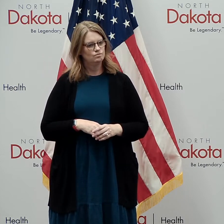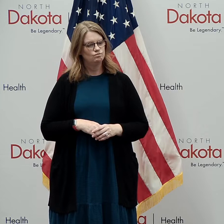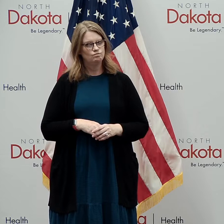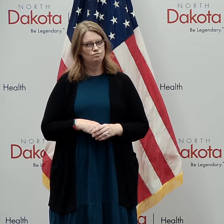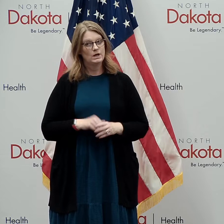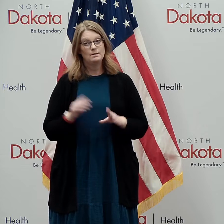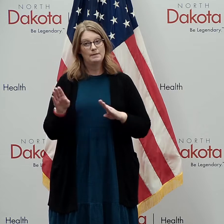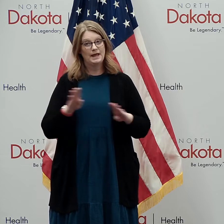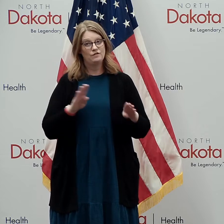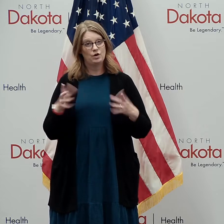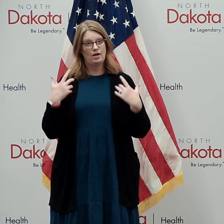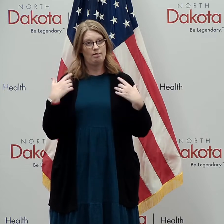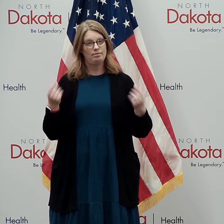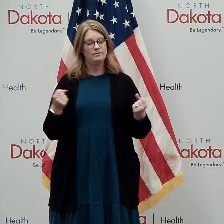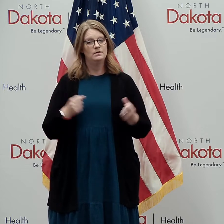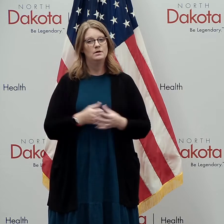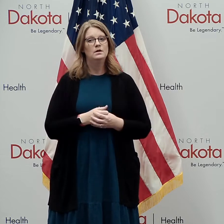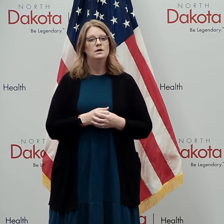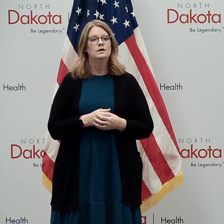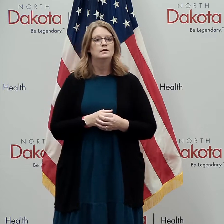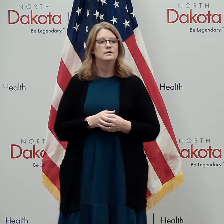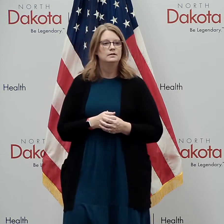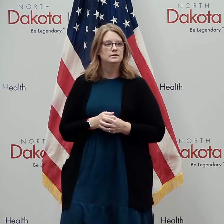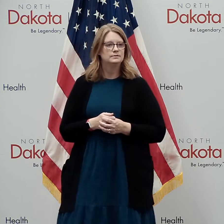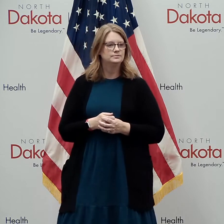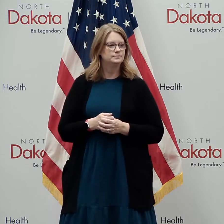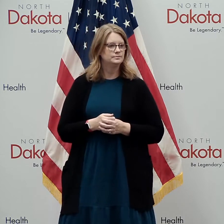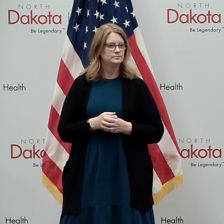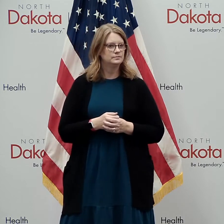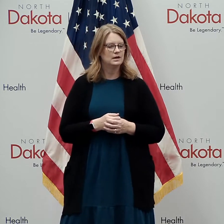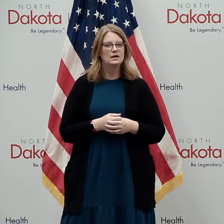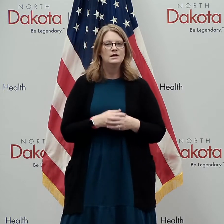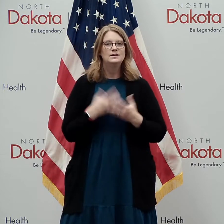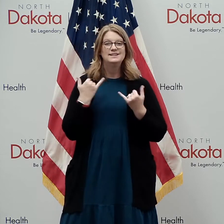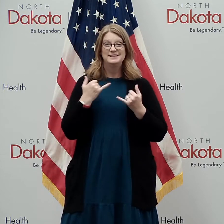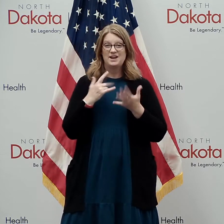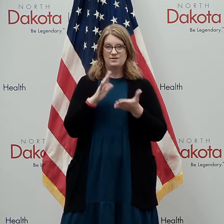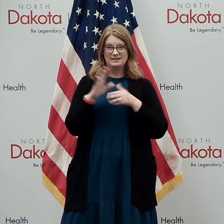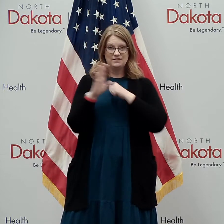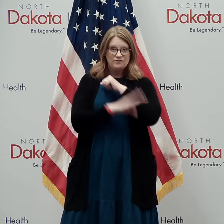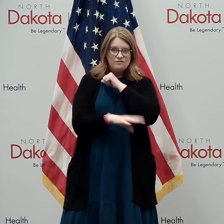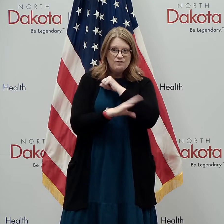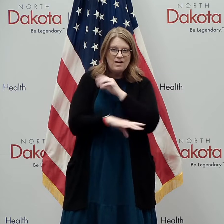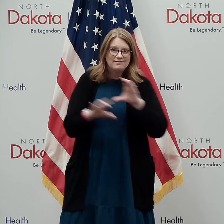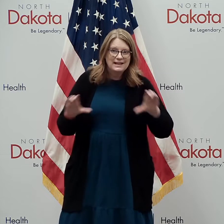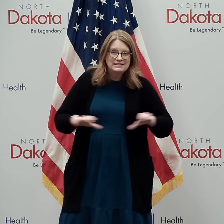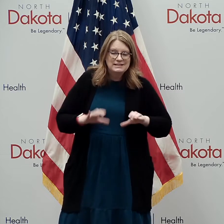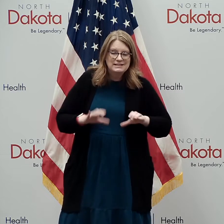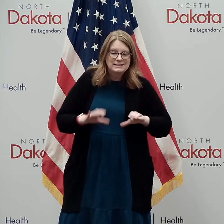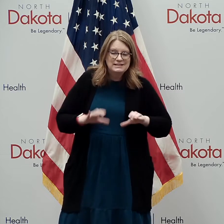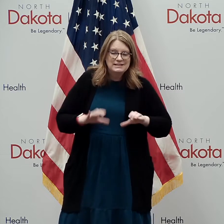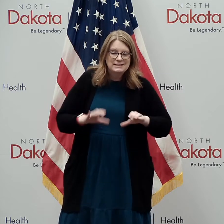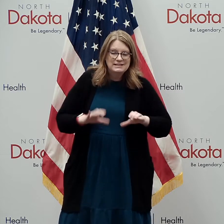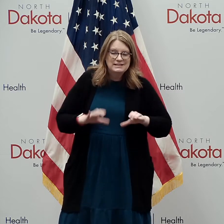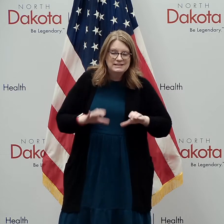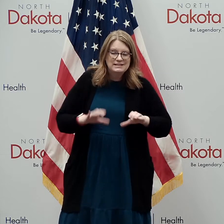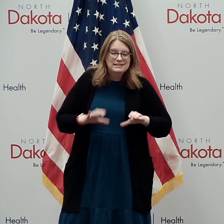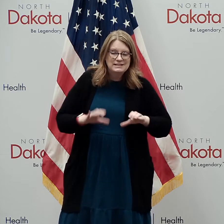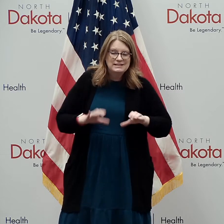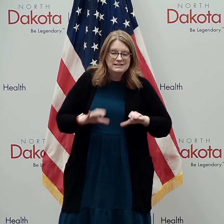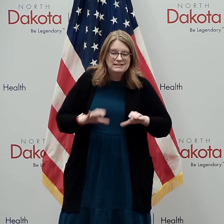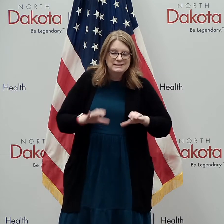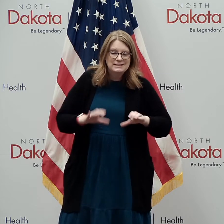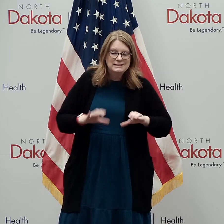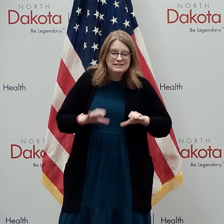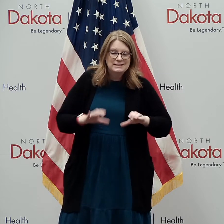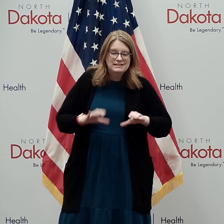Is behavioral health. And as the start of school and fall activities, we know that can be a stressful